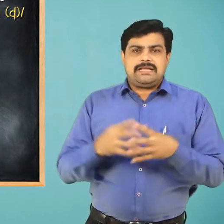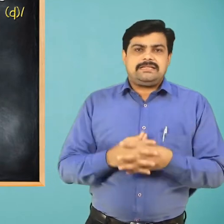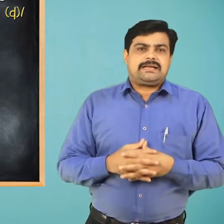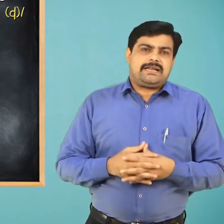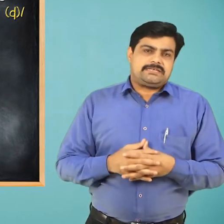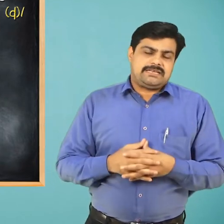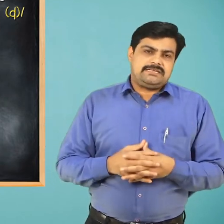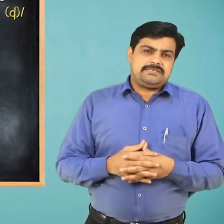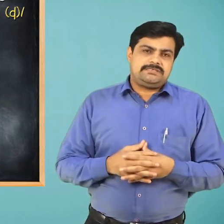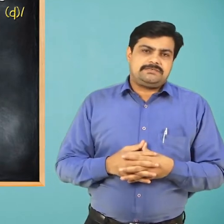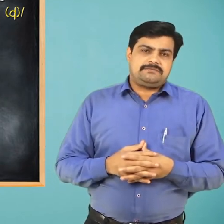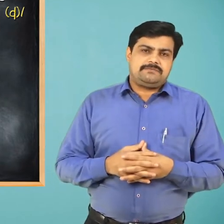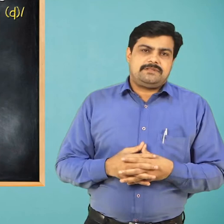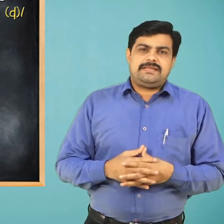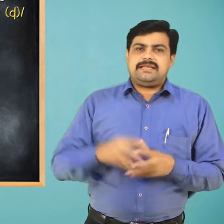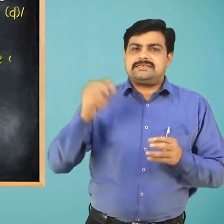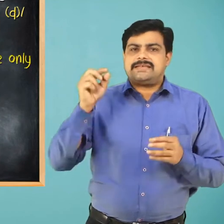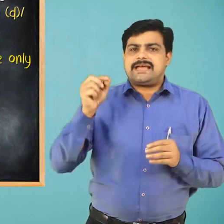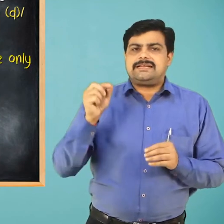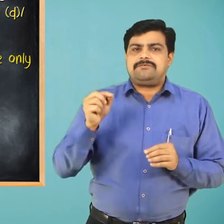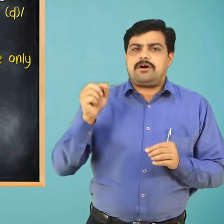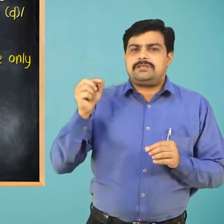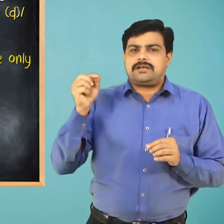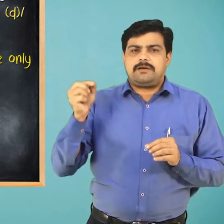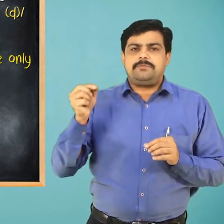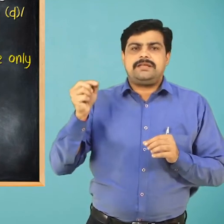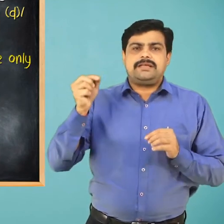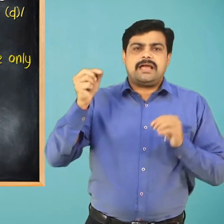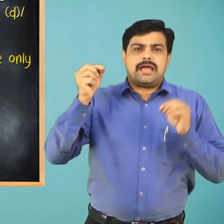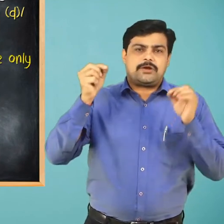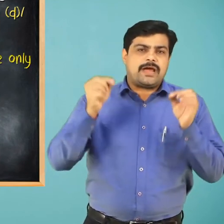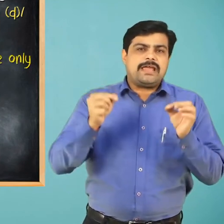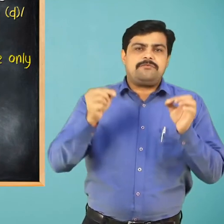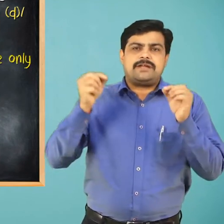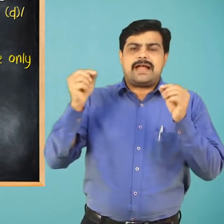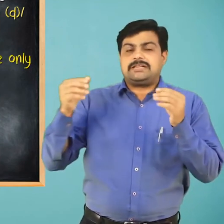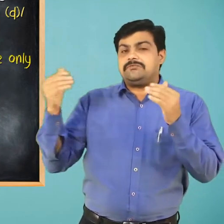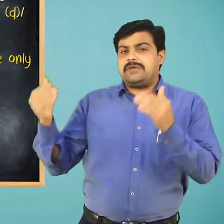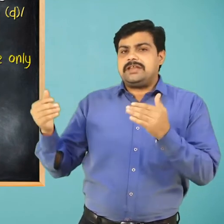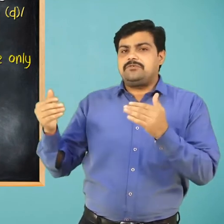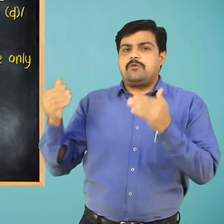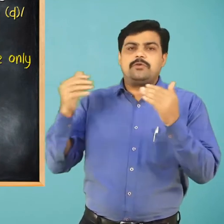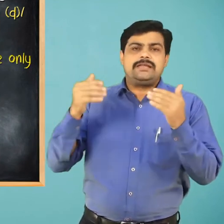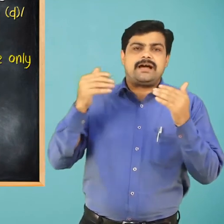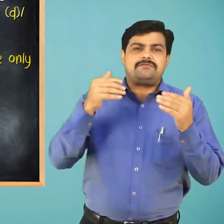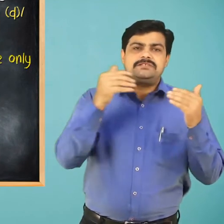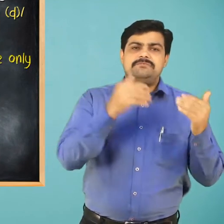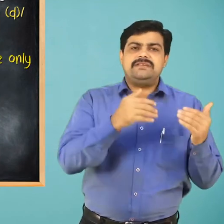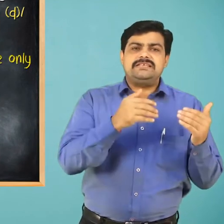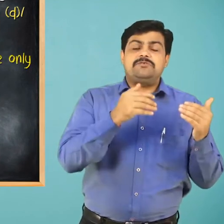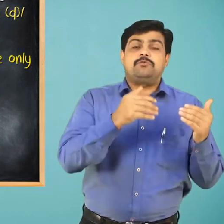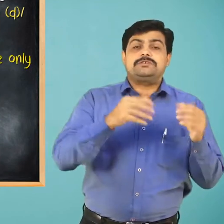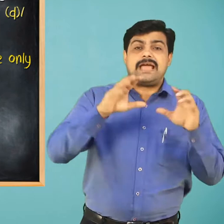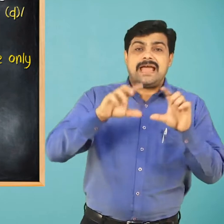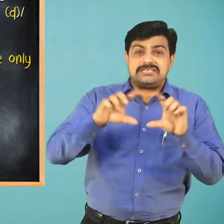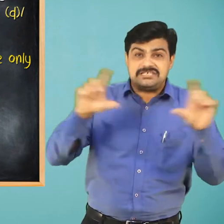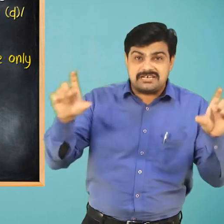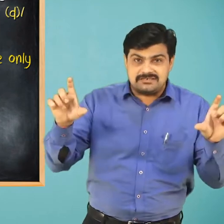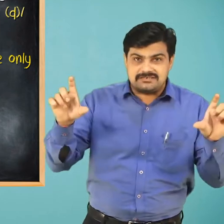the correct sentence. The executive of the company arrived at the venue only after the meeting was